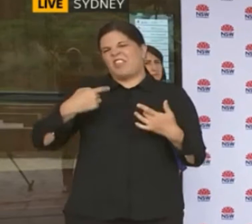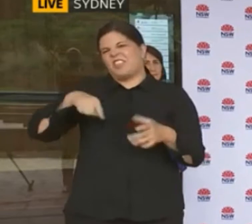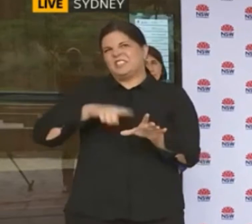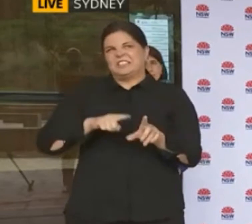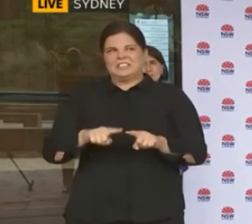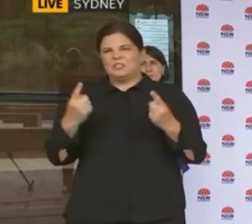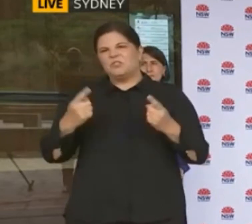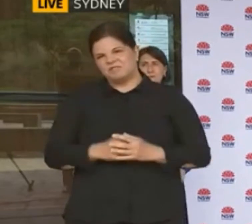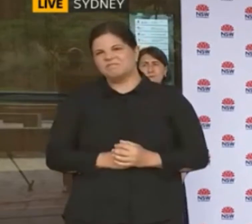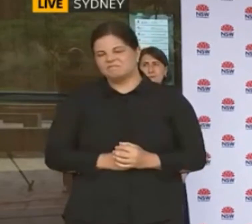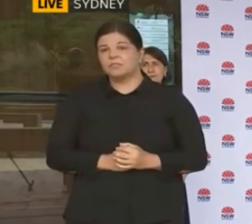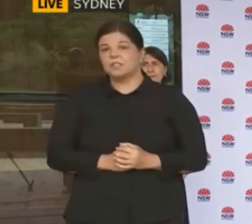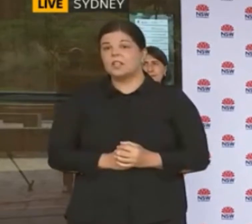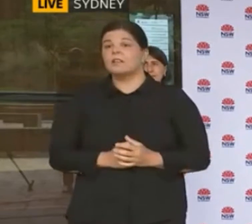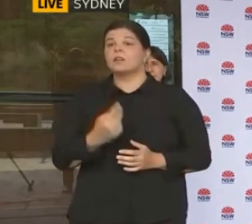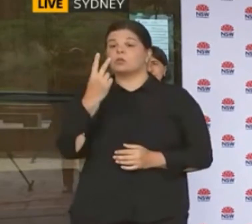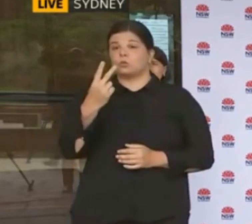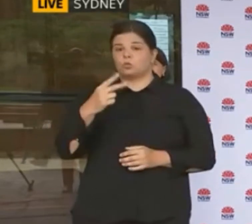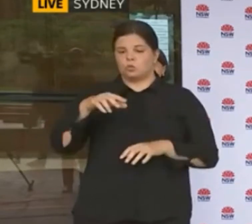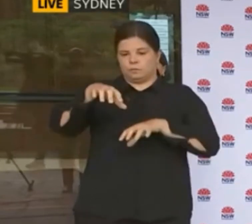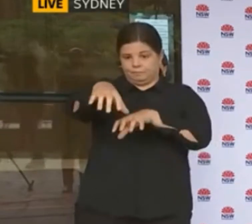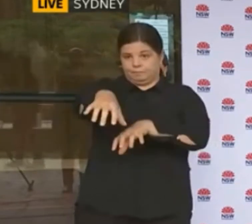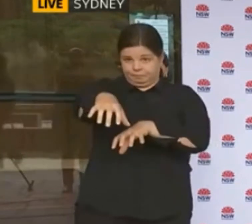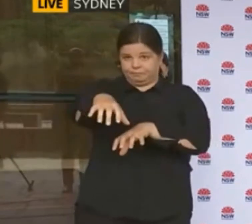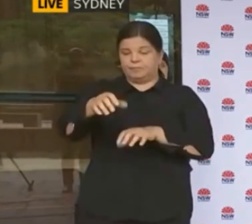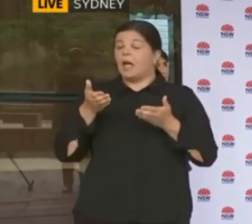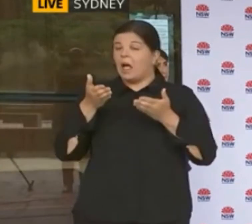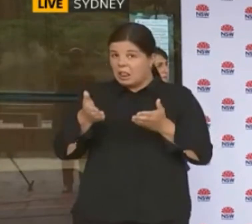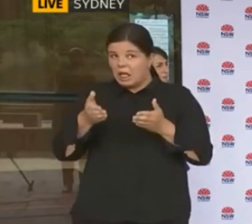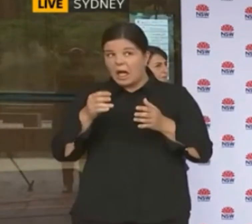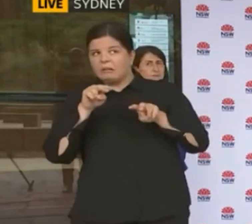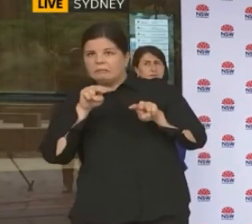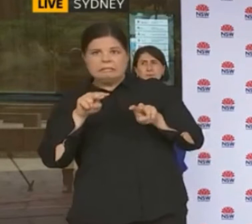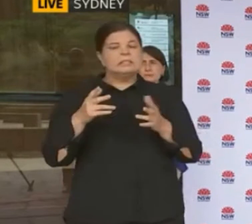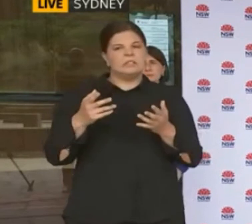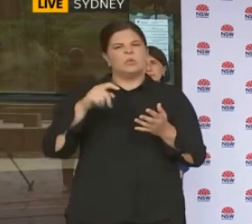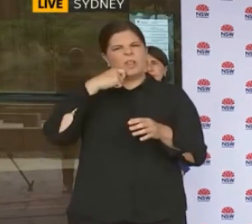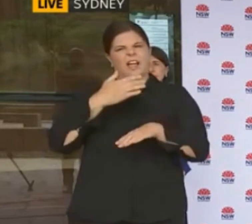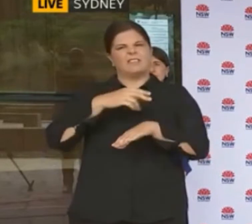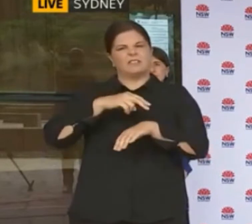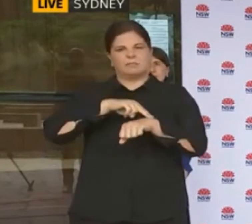2 zones that have been declared will be policed by police officers. If you